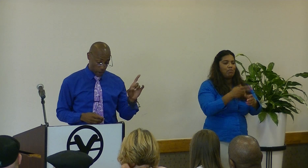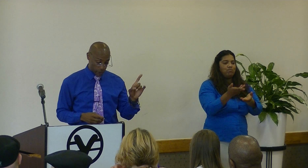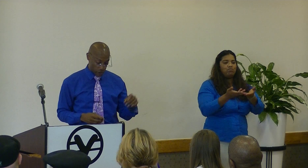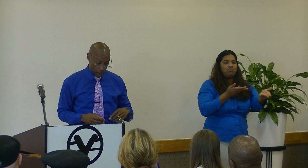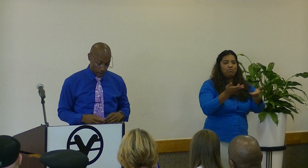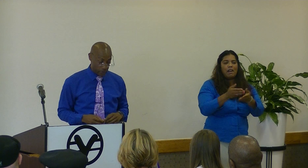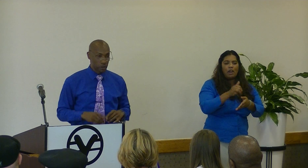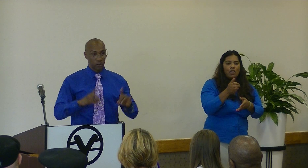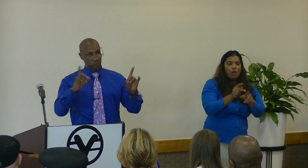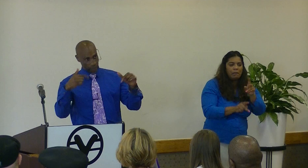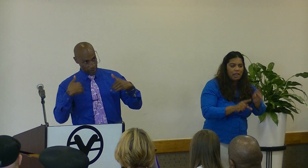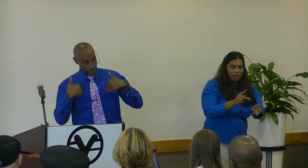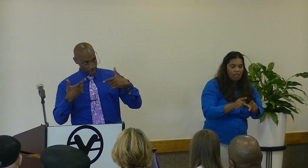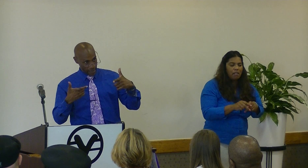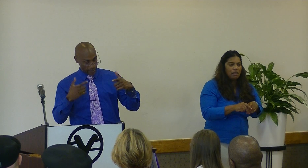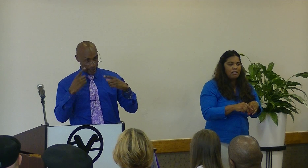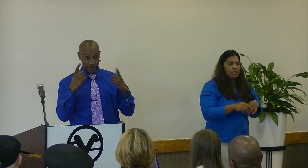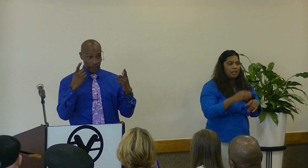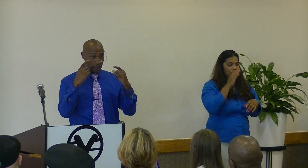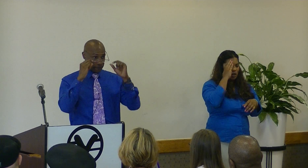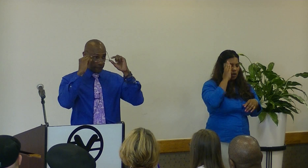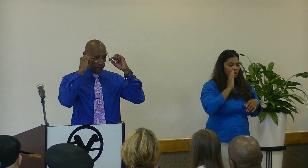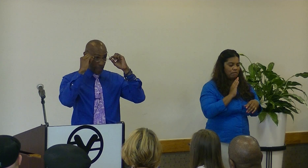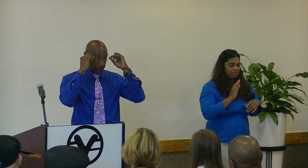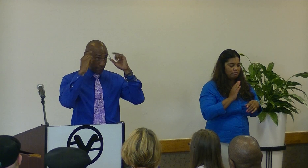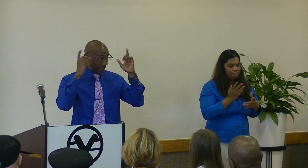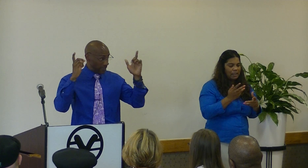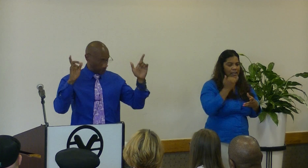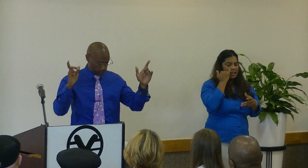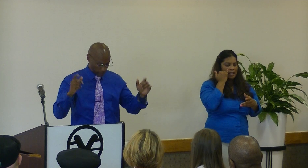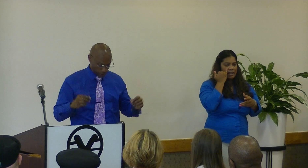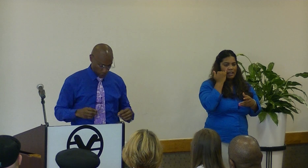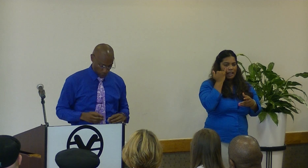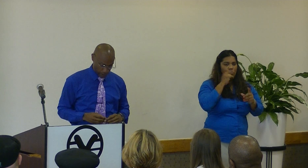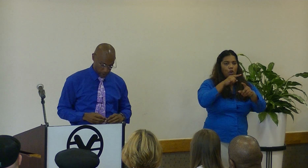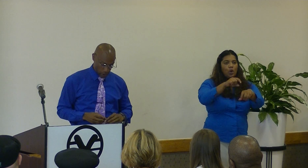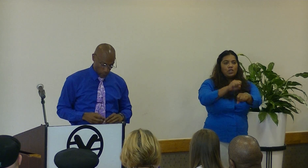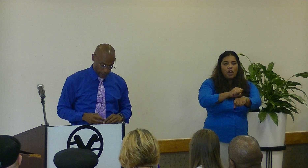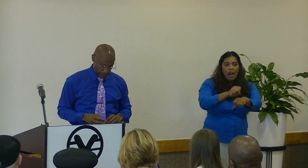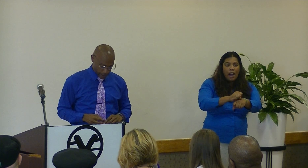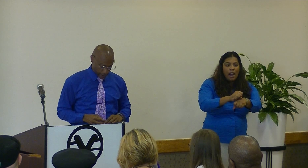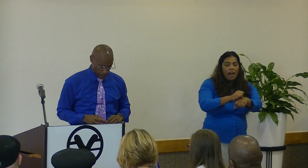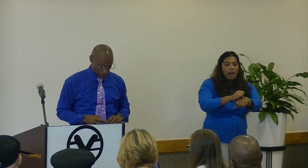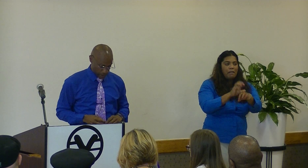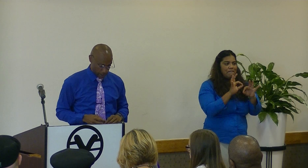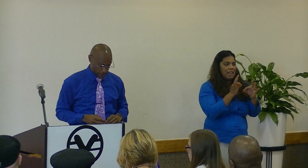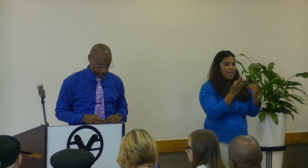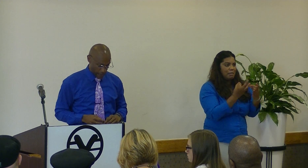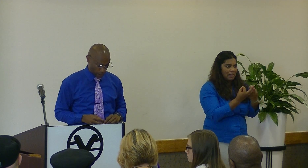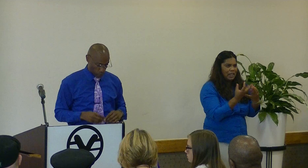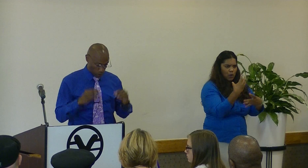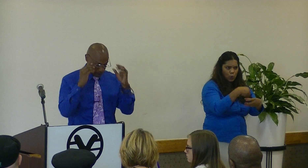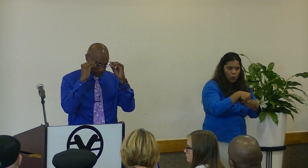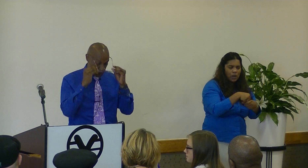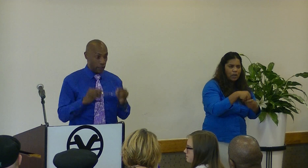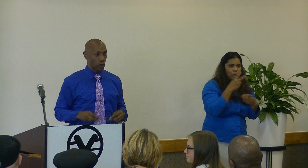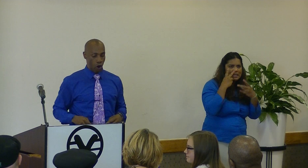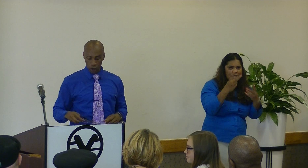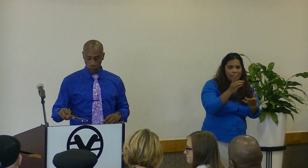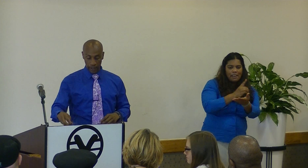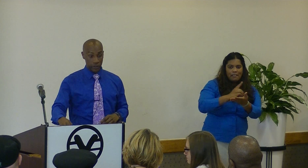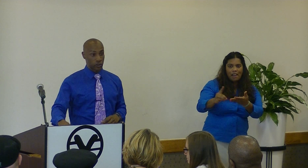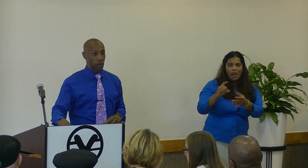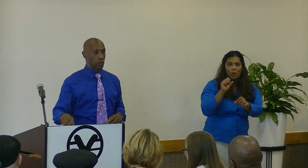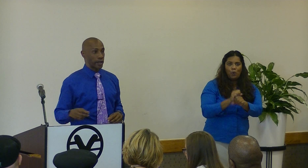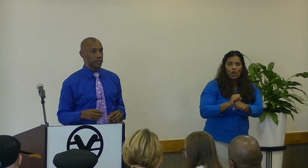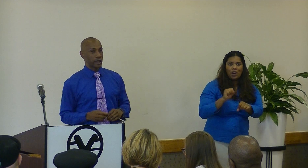oneness on the job, and my adding, in life, family included, We easily come to see the divine at work in